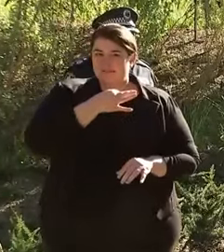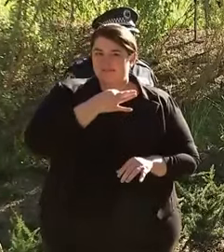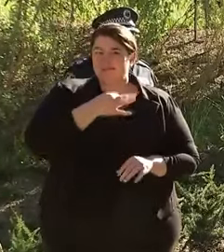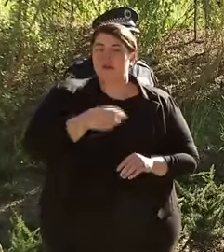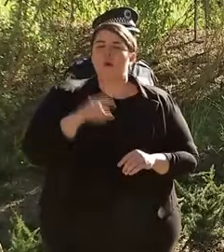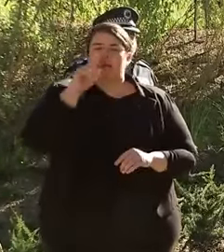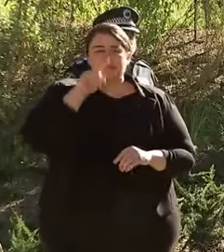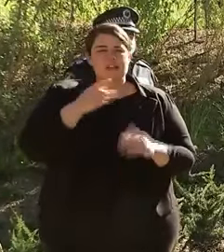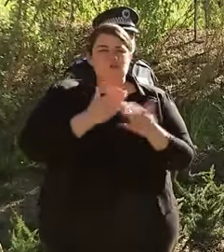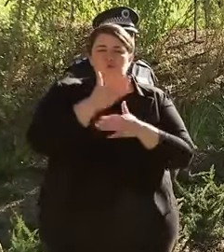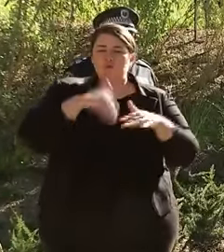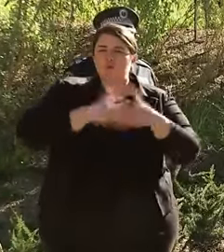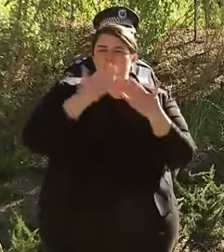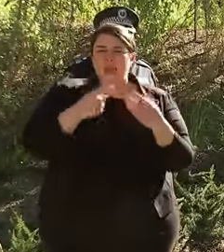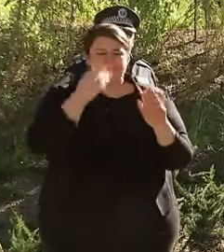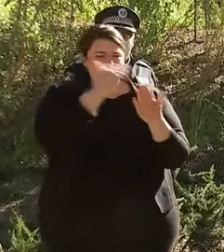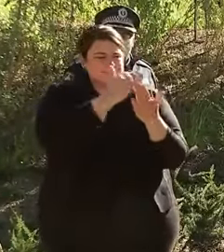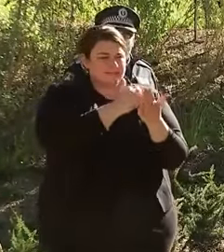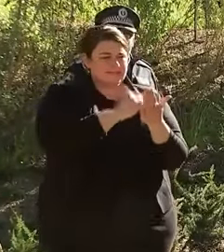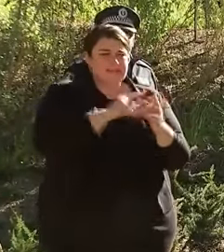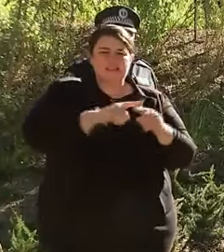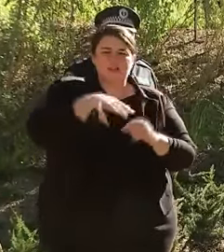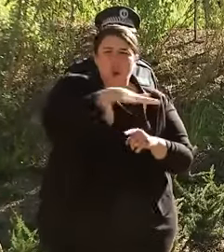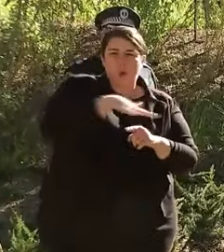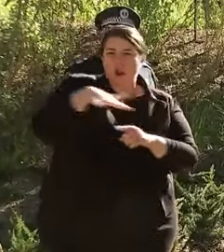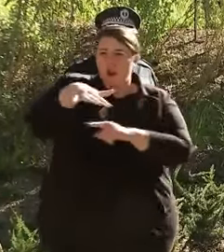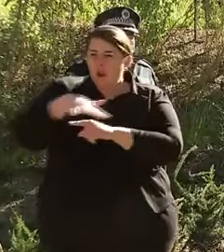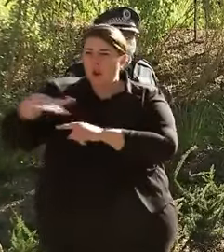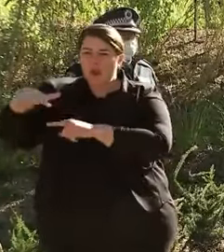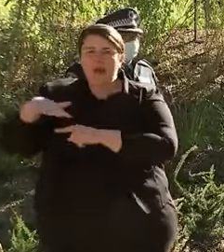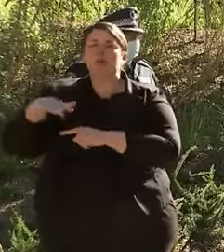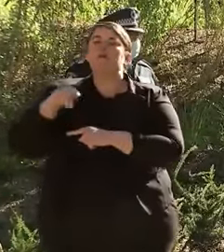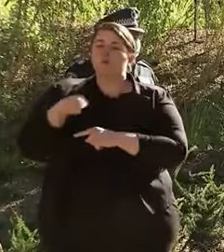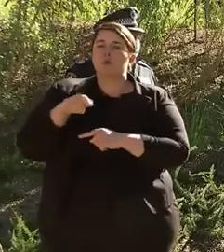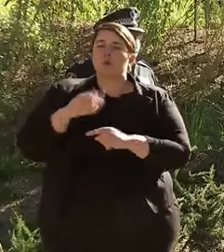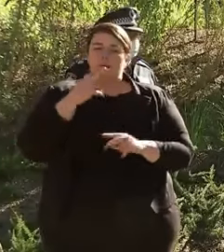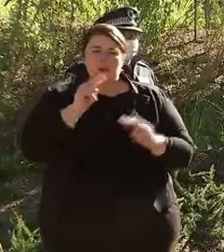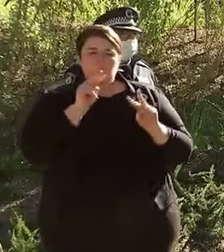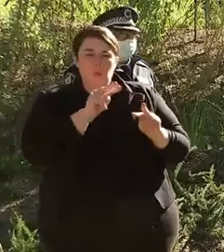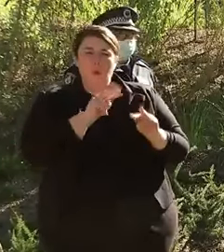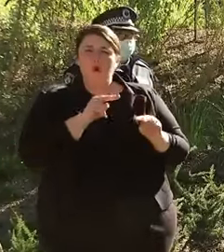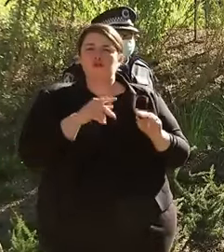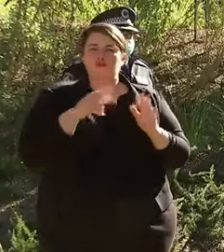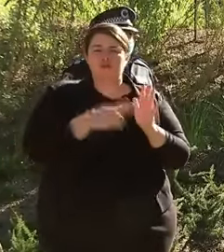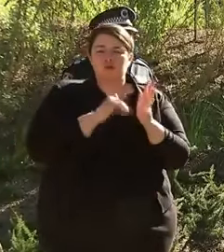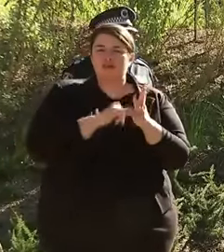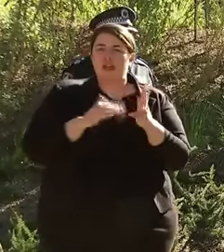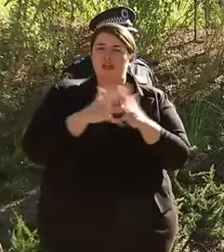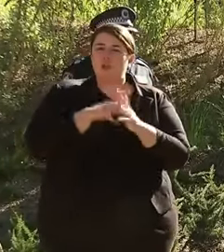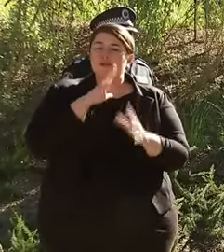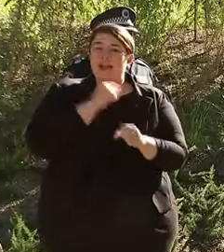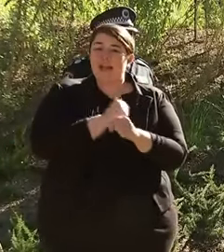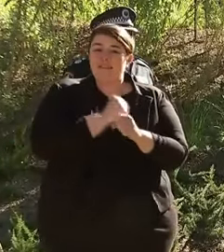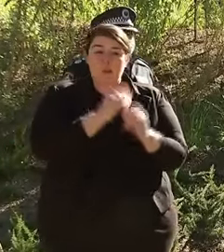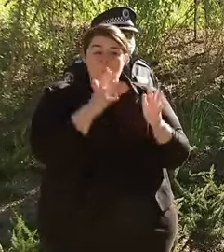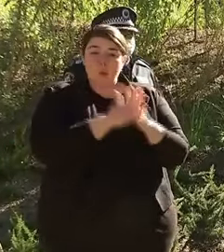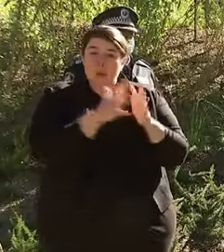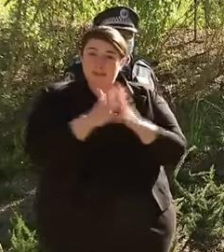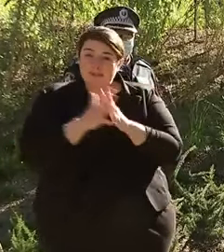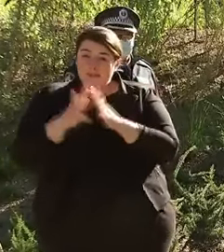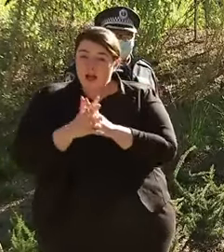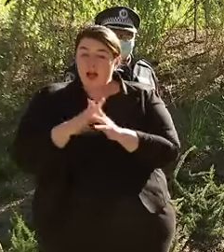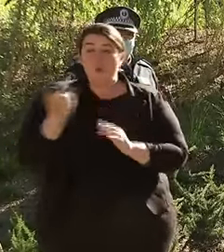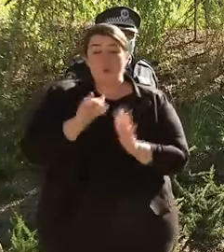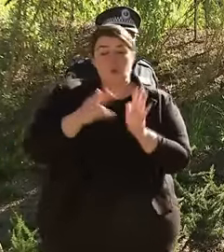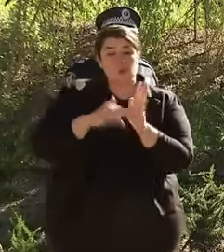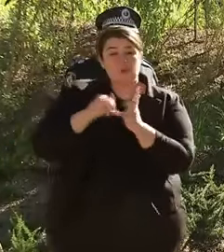venues pop up. And we do ask everybody to keep monitoring the newsouthwales.gov.au website, or else the New South Wales Health website, for